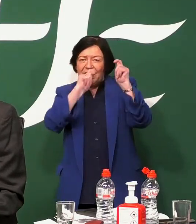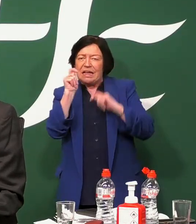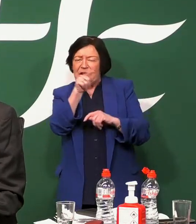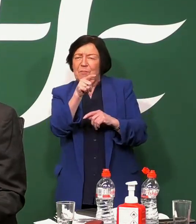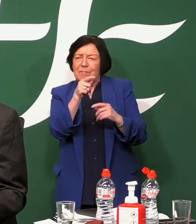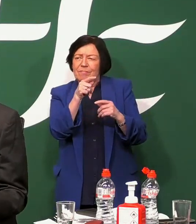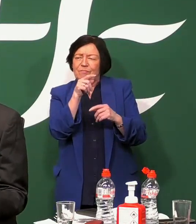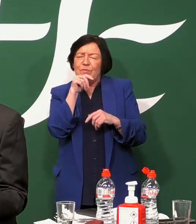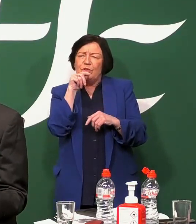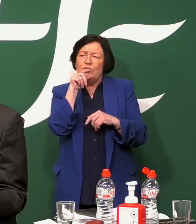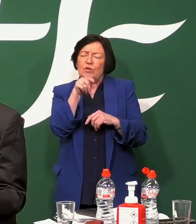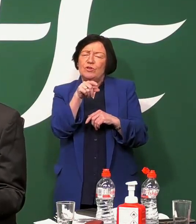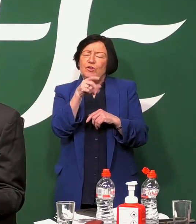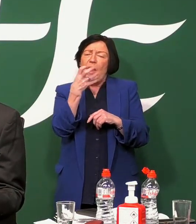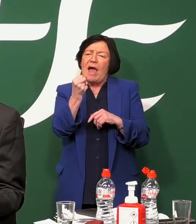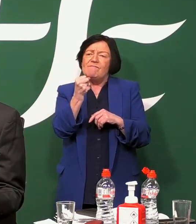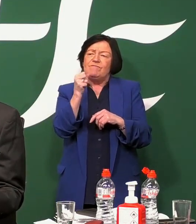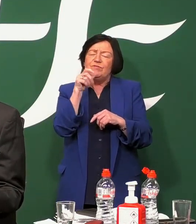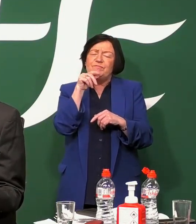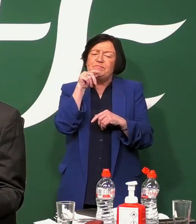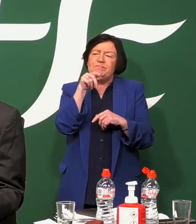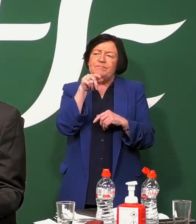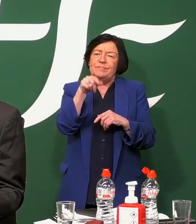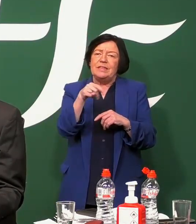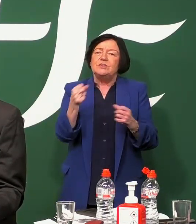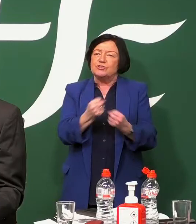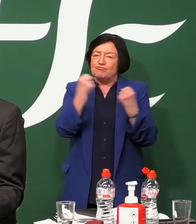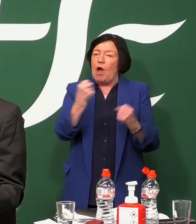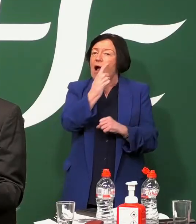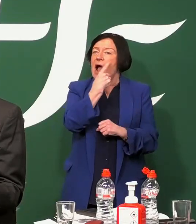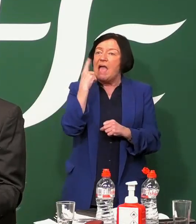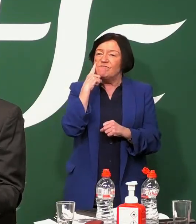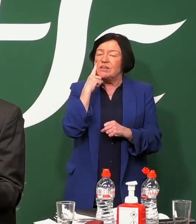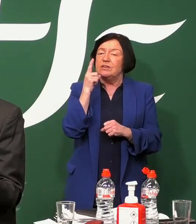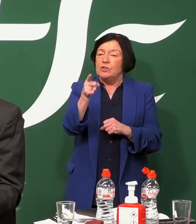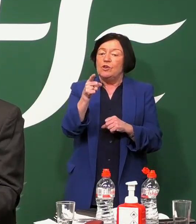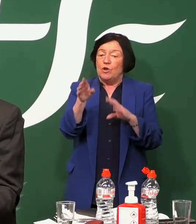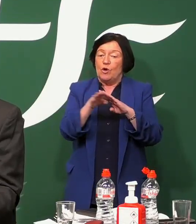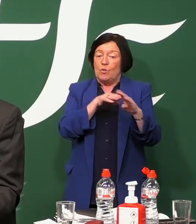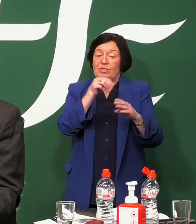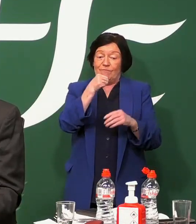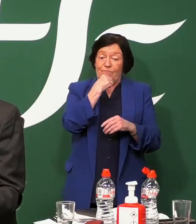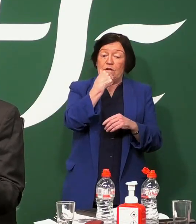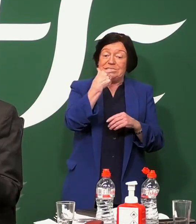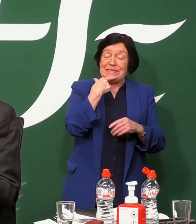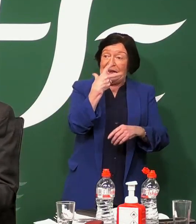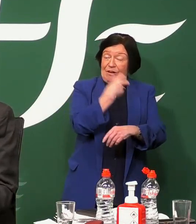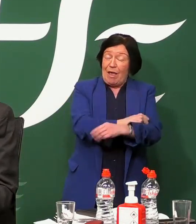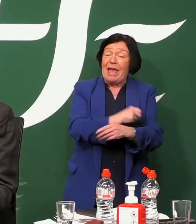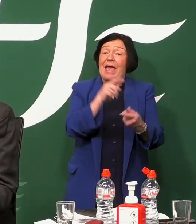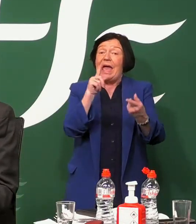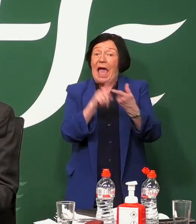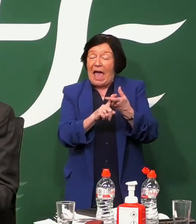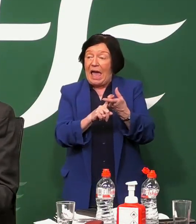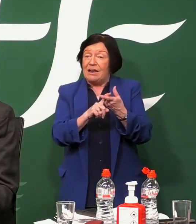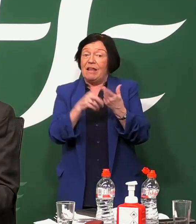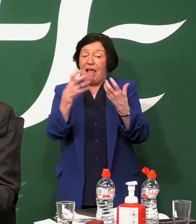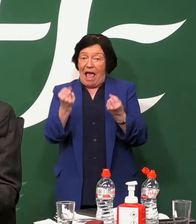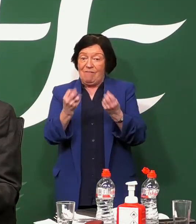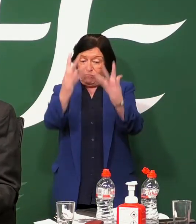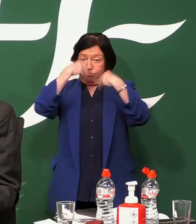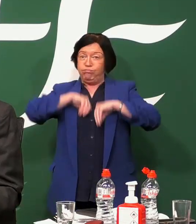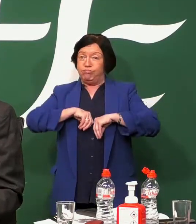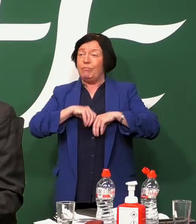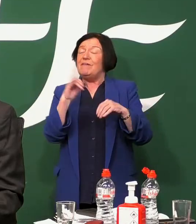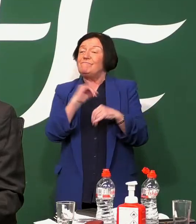have there's particularly strong evidence that those who are primary vaccination and get an infection